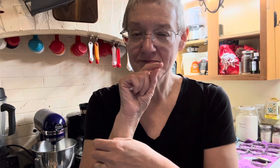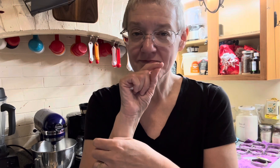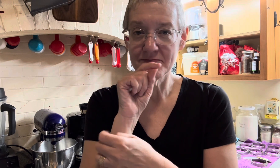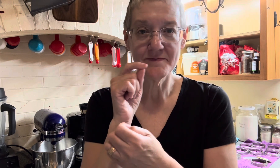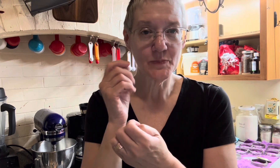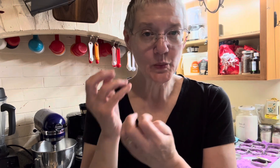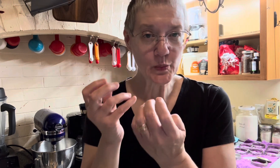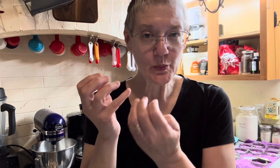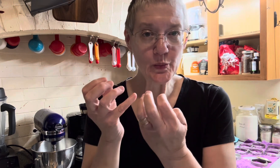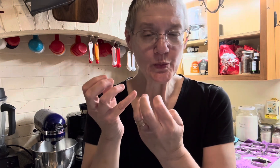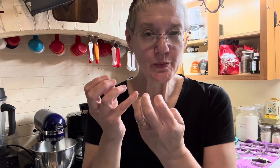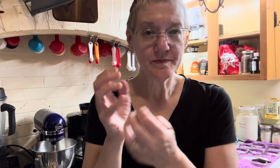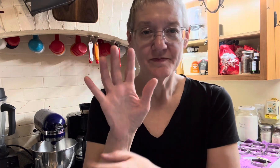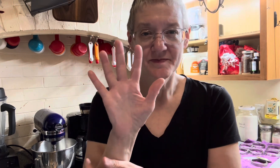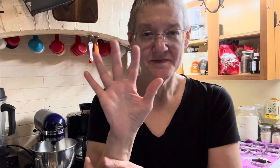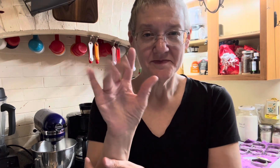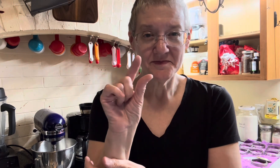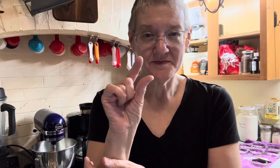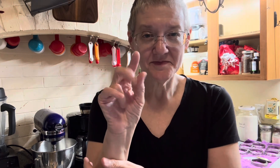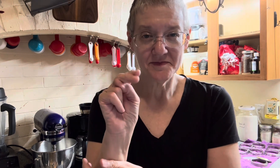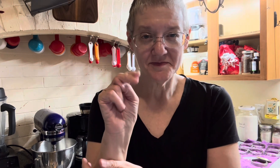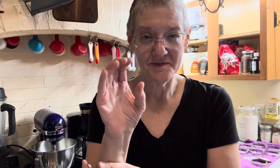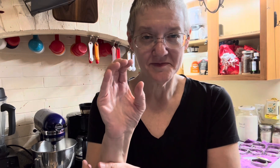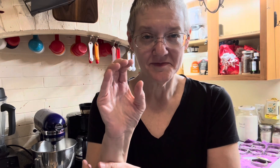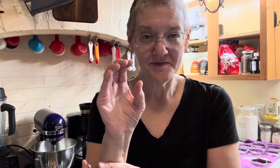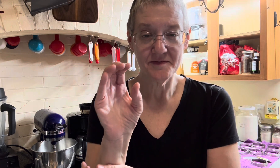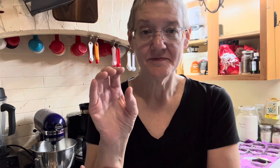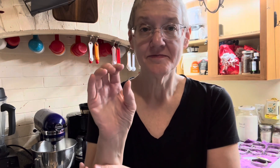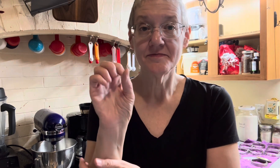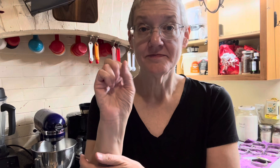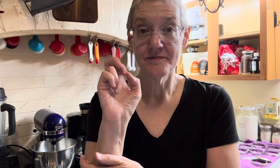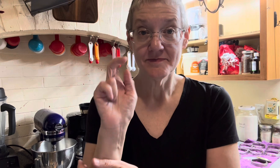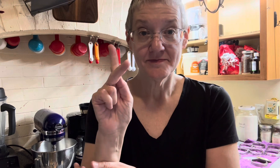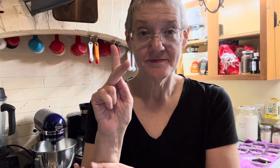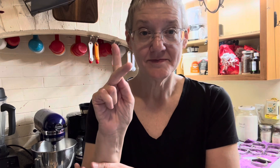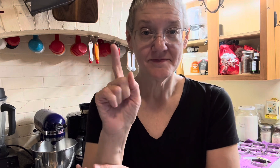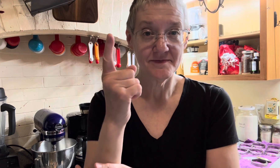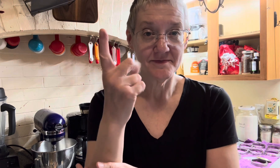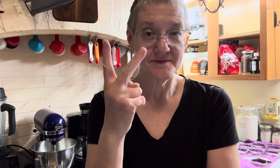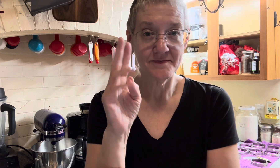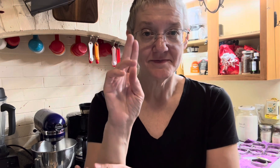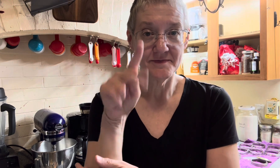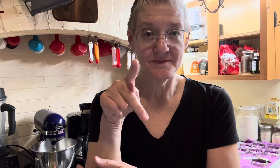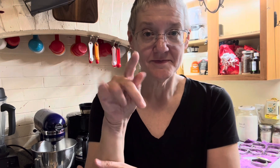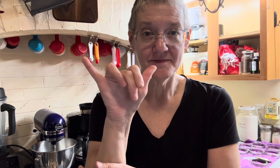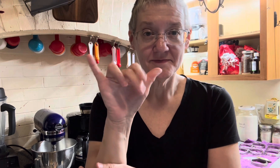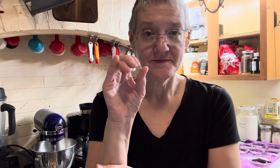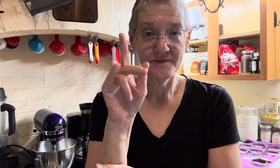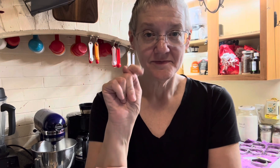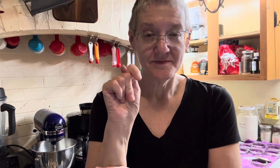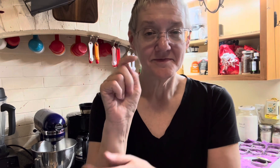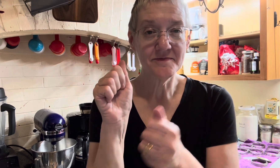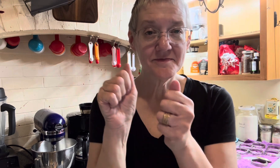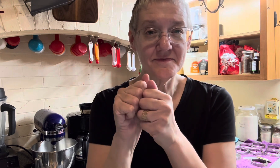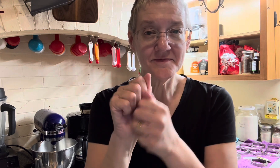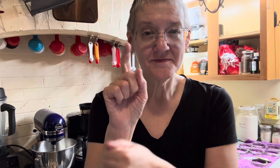broth, 5 grams of net carbs. Afternoon snack, half a cup of keto coconut milk yogurt with